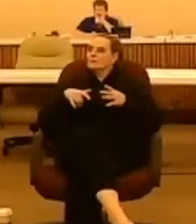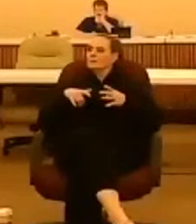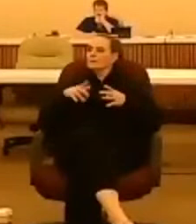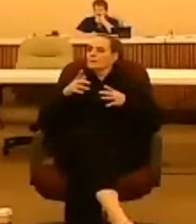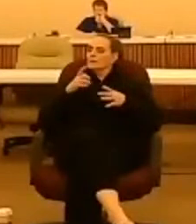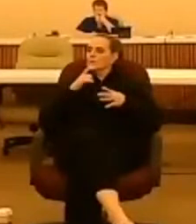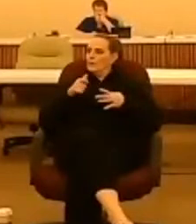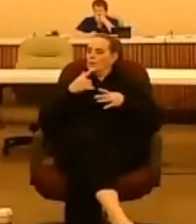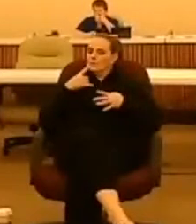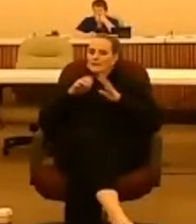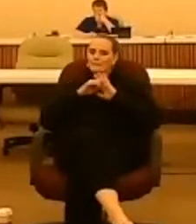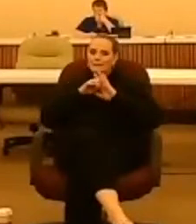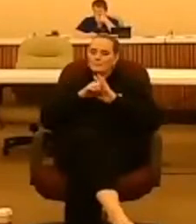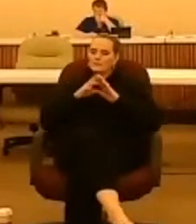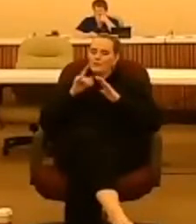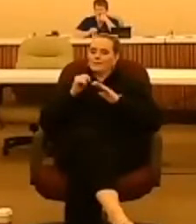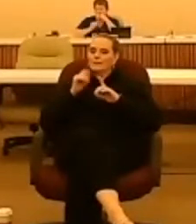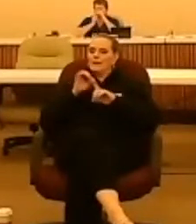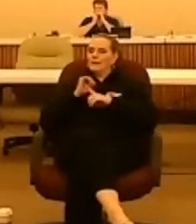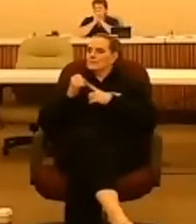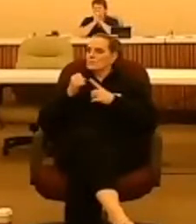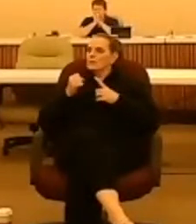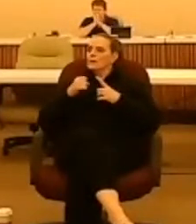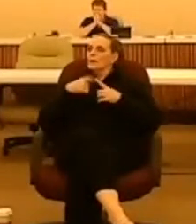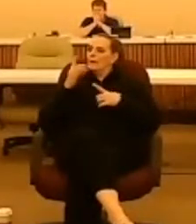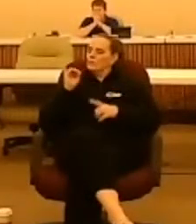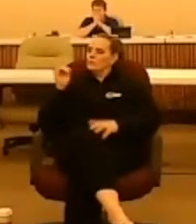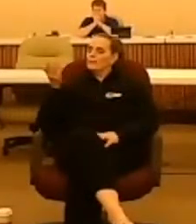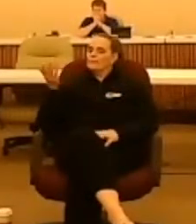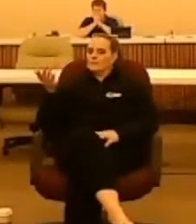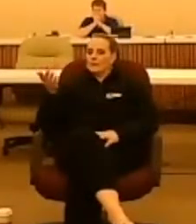examples in that case, but it looks like this will